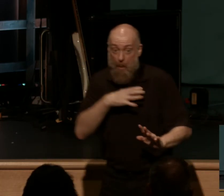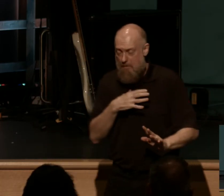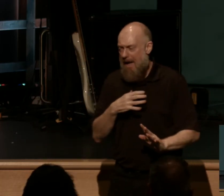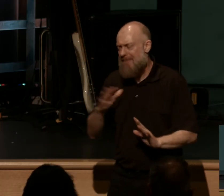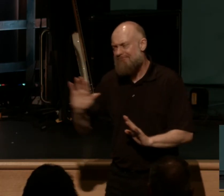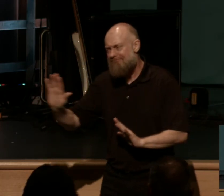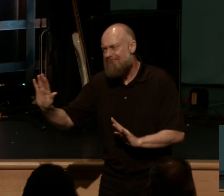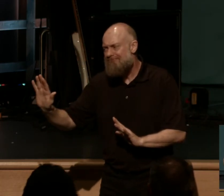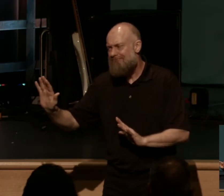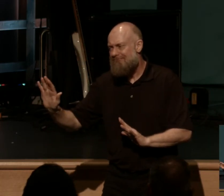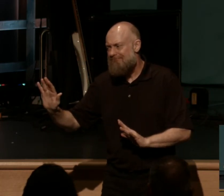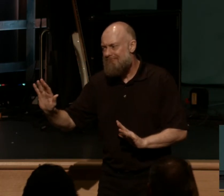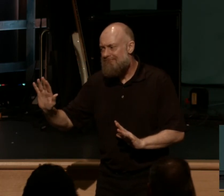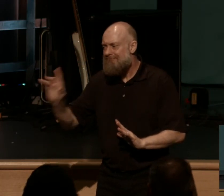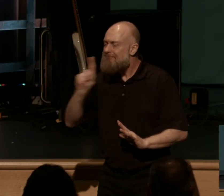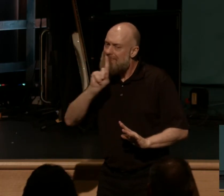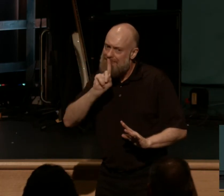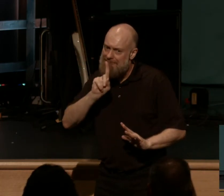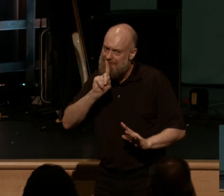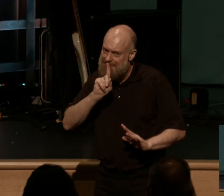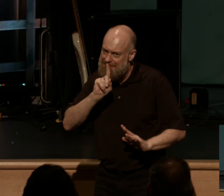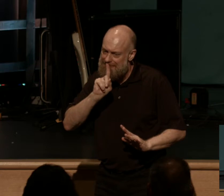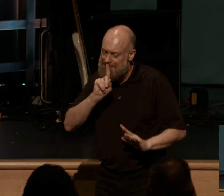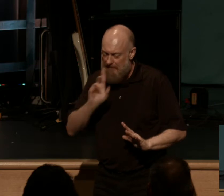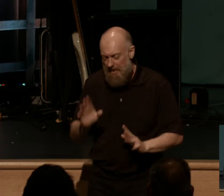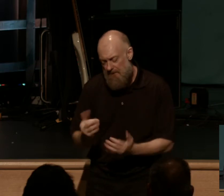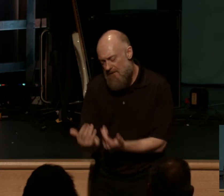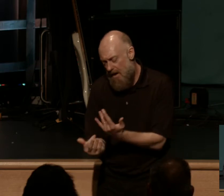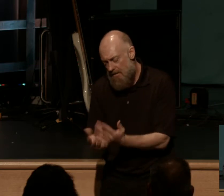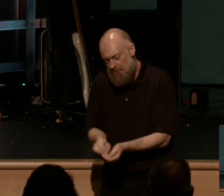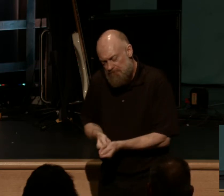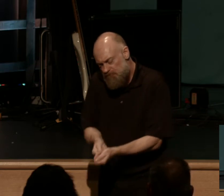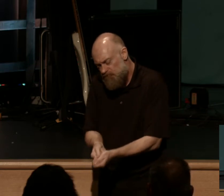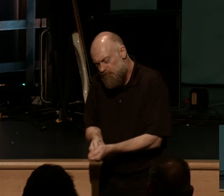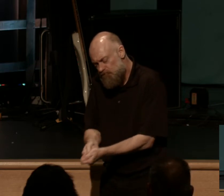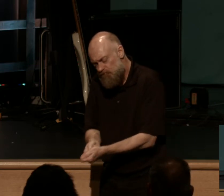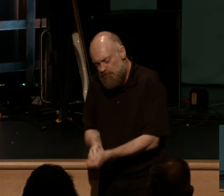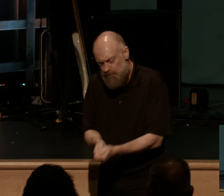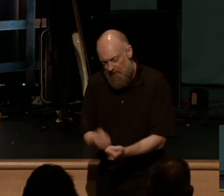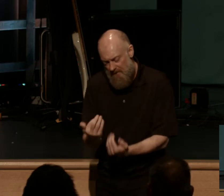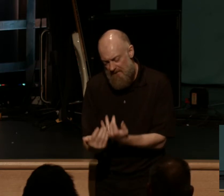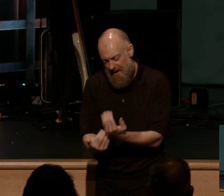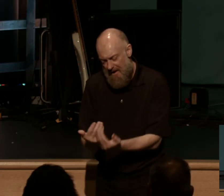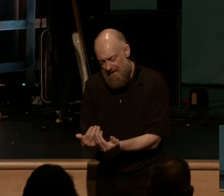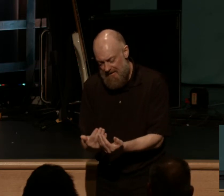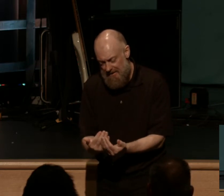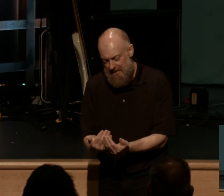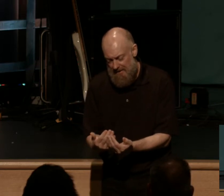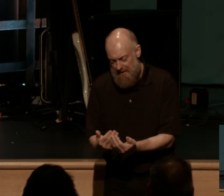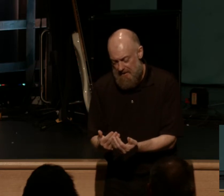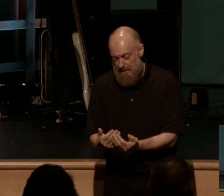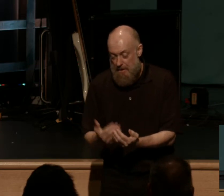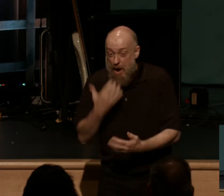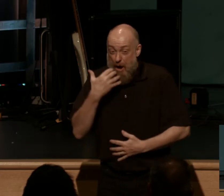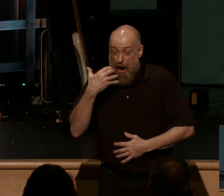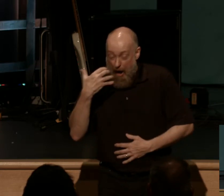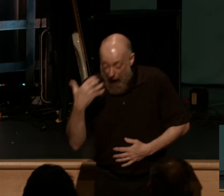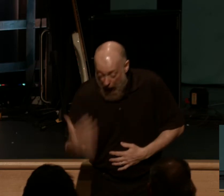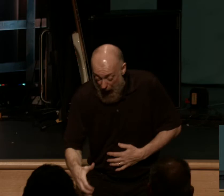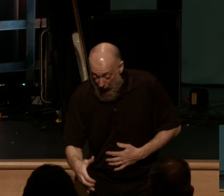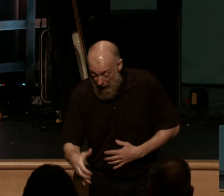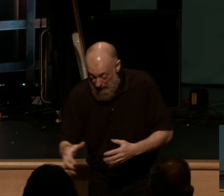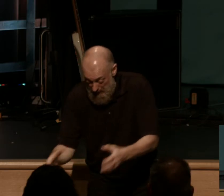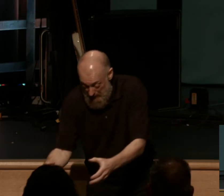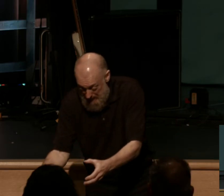long time, he did not say a word. He was tending a fire. In the fire, he took out a coal that was very hot and glowing where it was with the